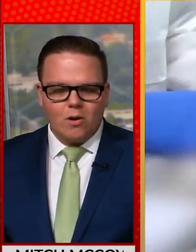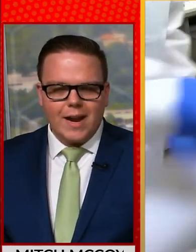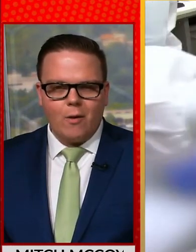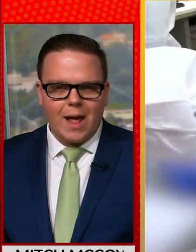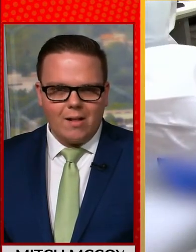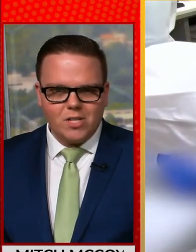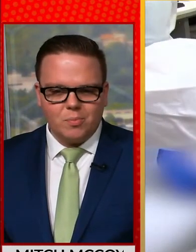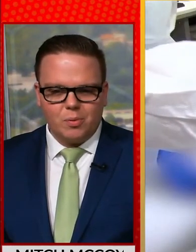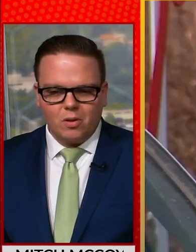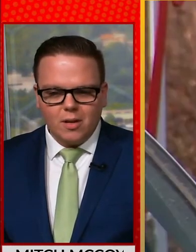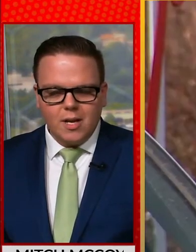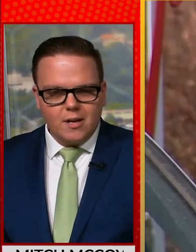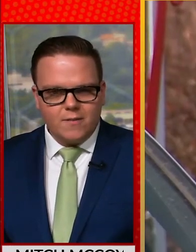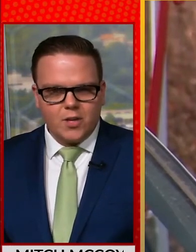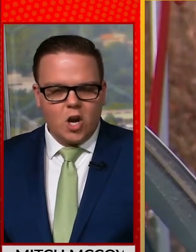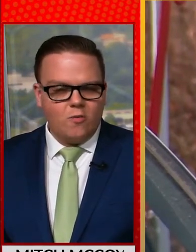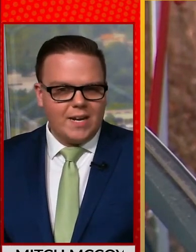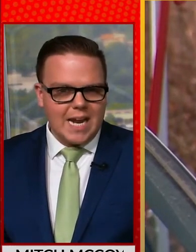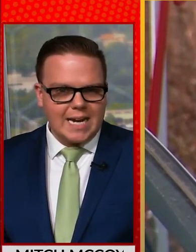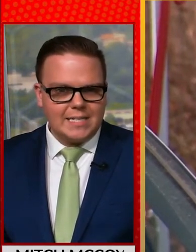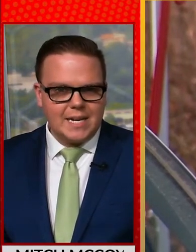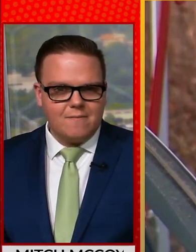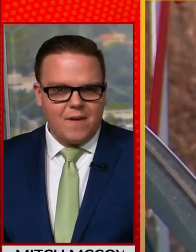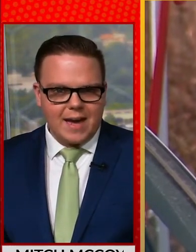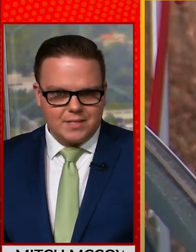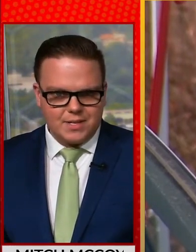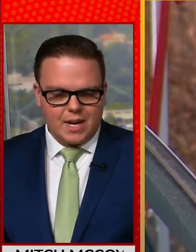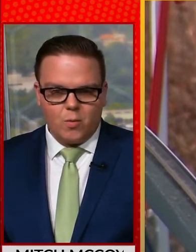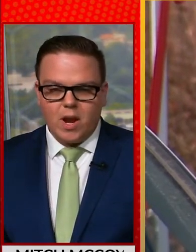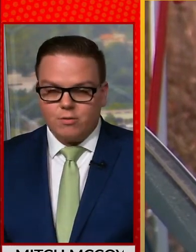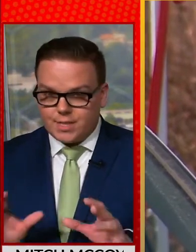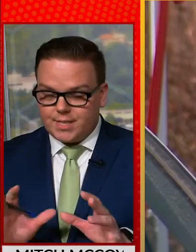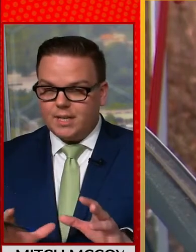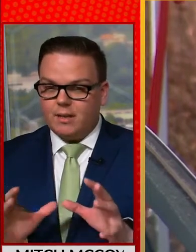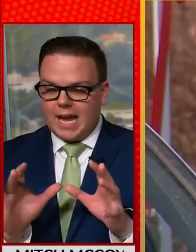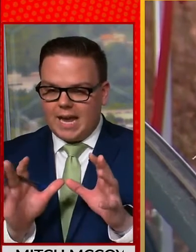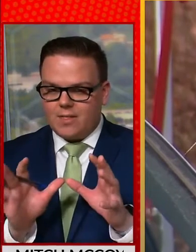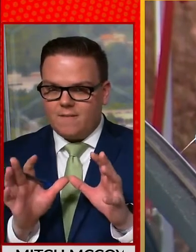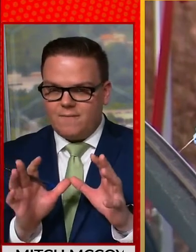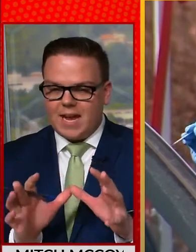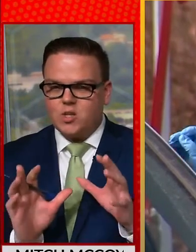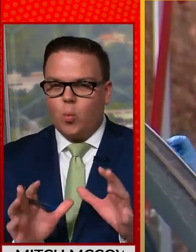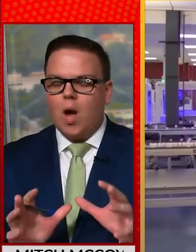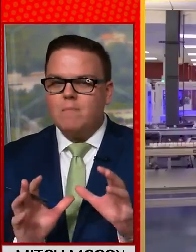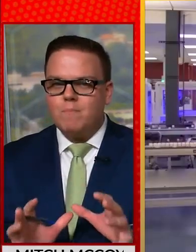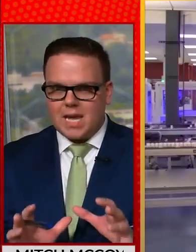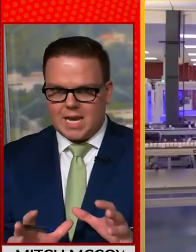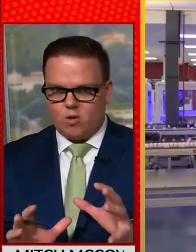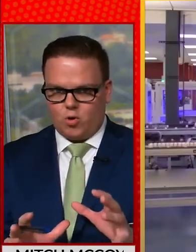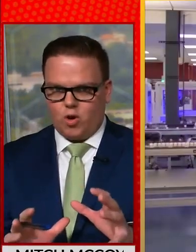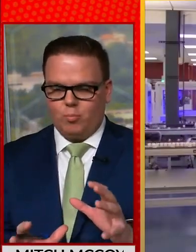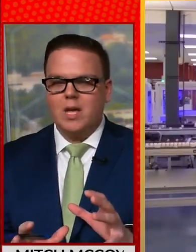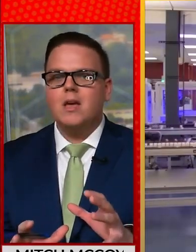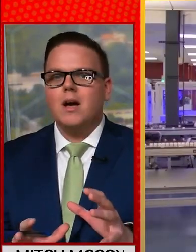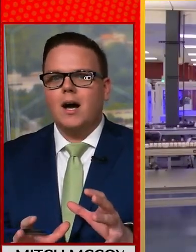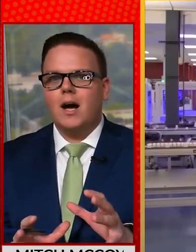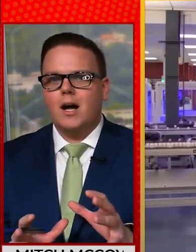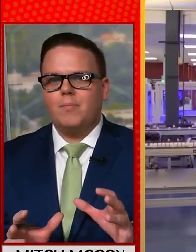older are now eligible for the COVID-19 vaccine. We are still in the phase 1B